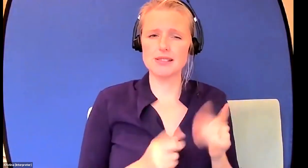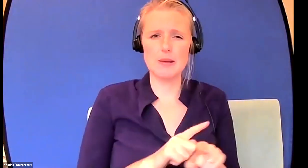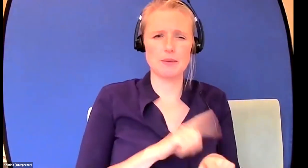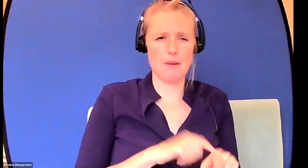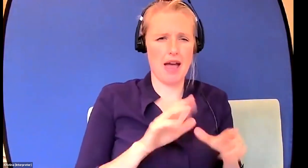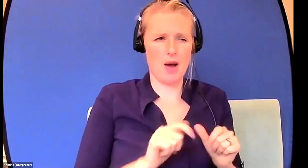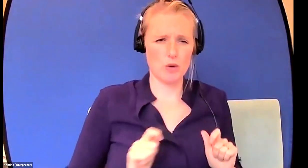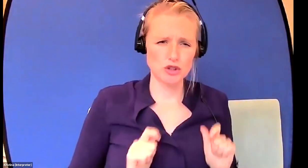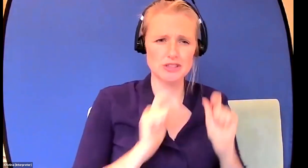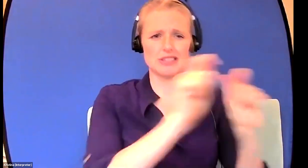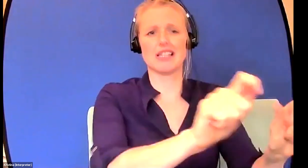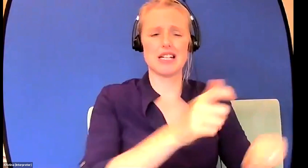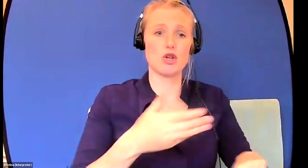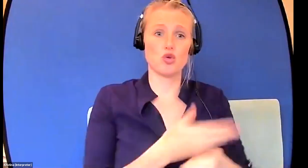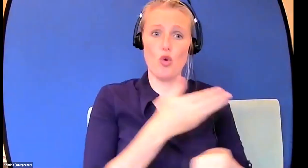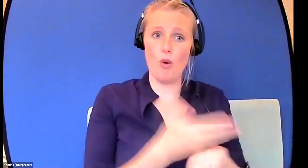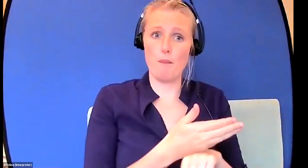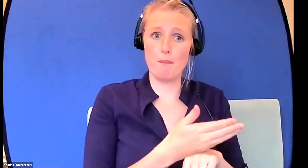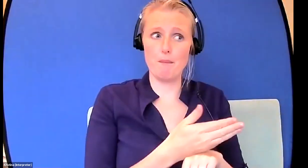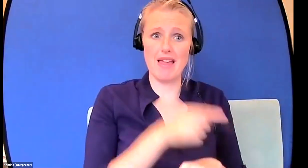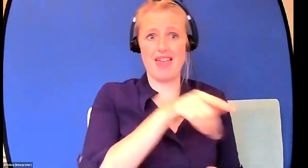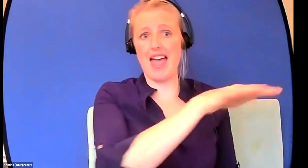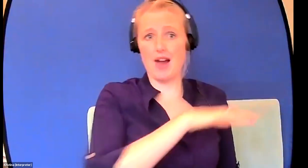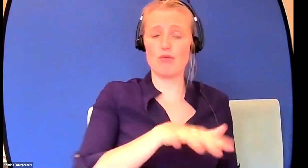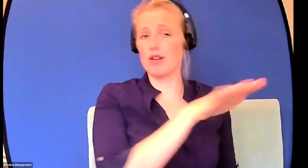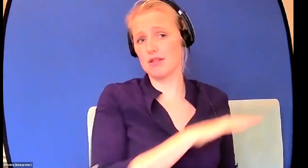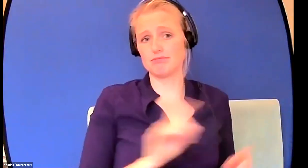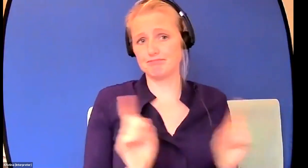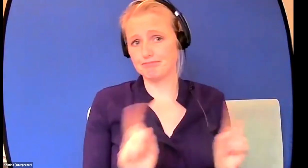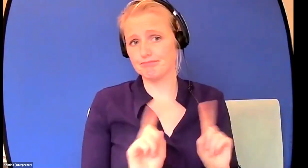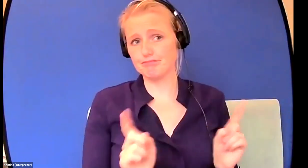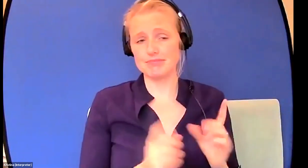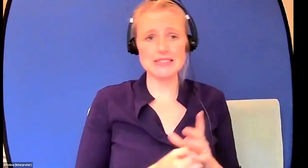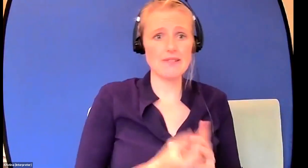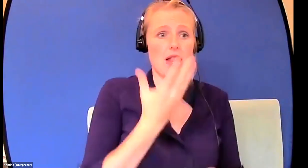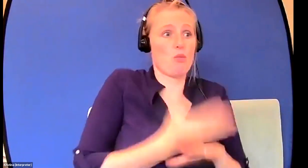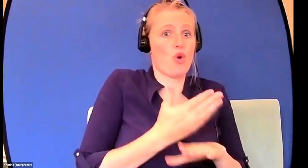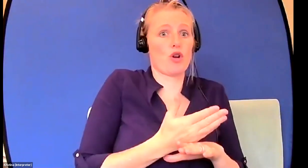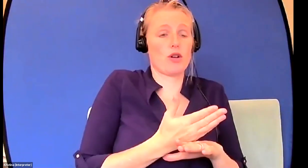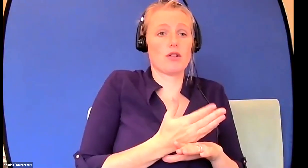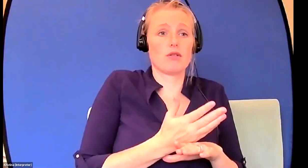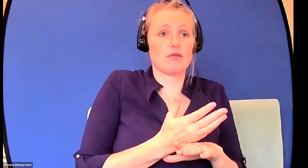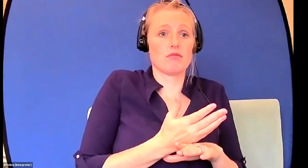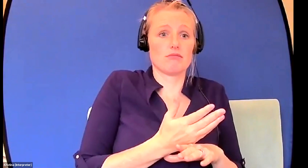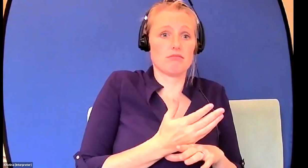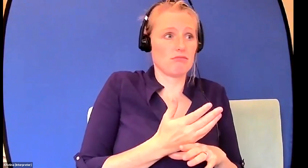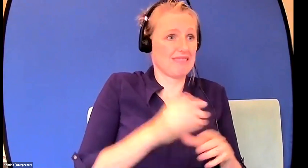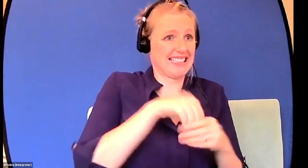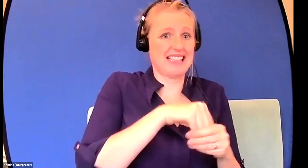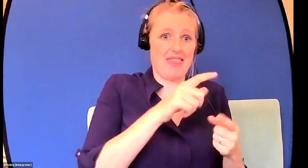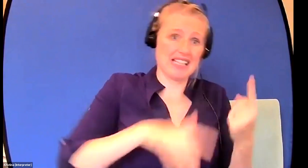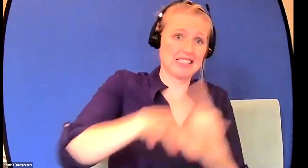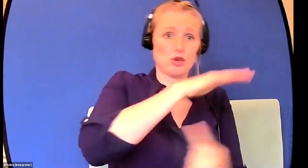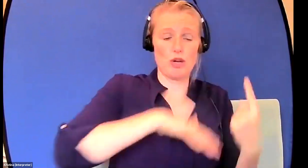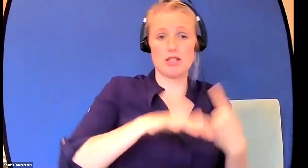to sustain a career within a particular kind of context and develop a practice within a wider set of circumstances in which the art